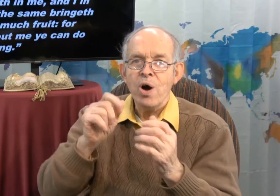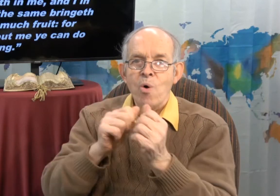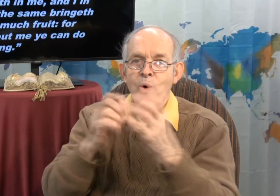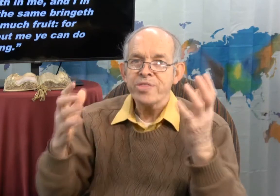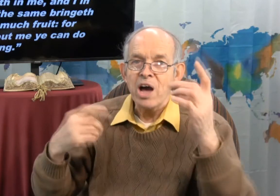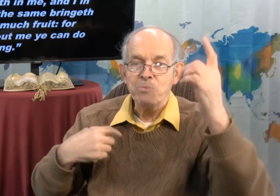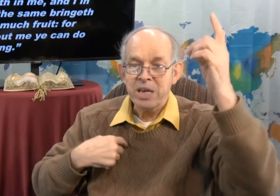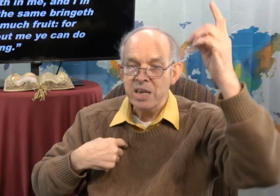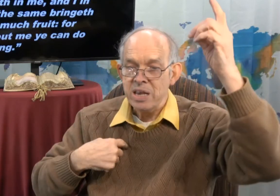For without me,